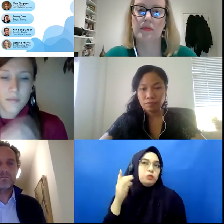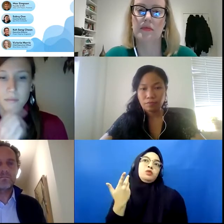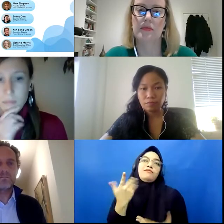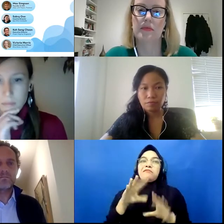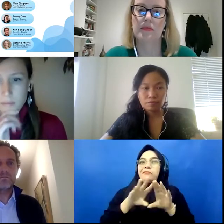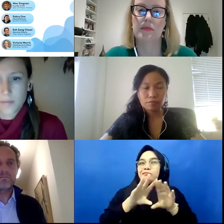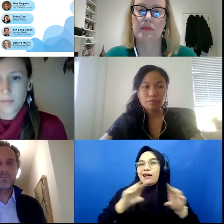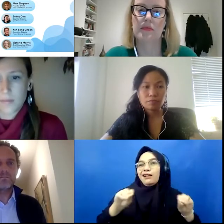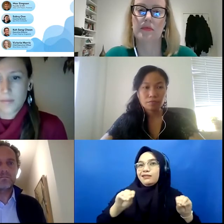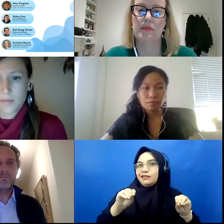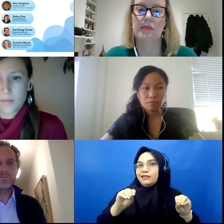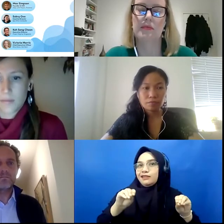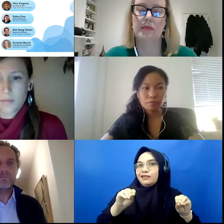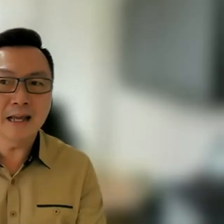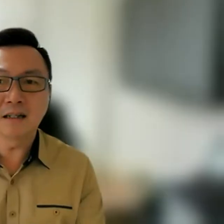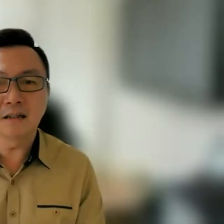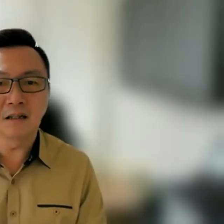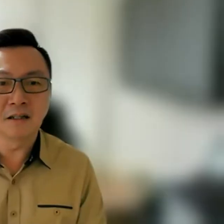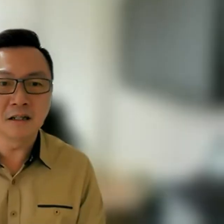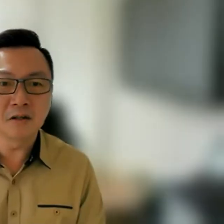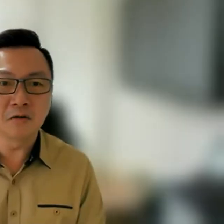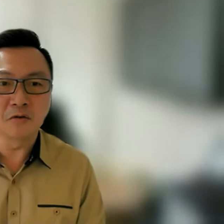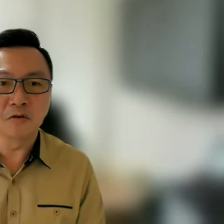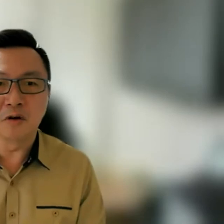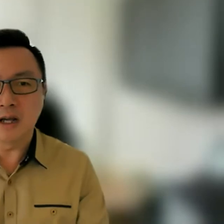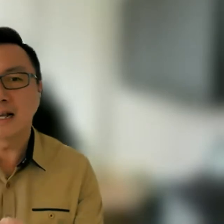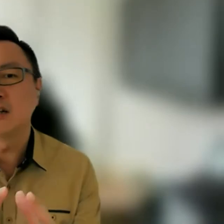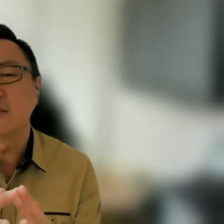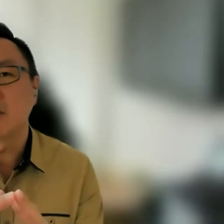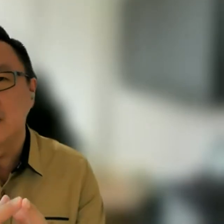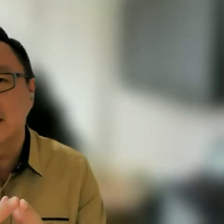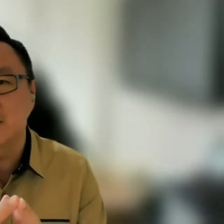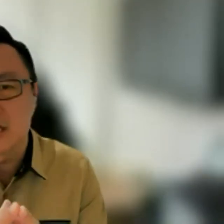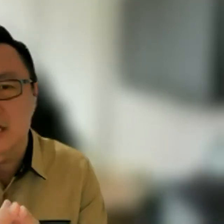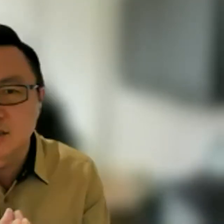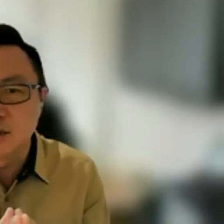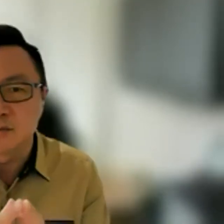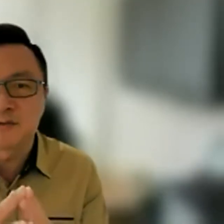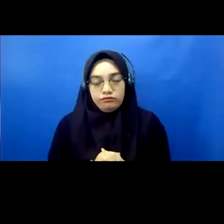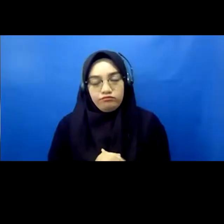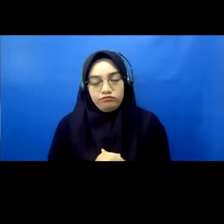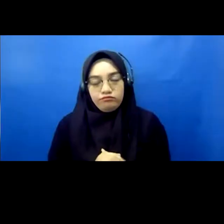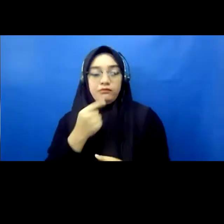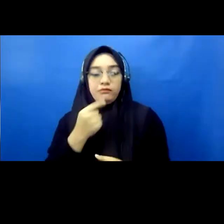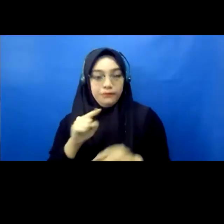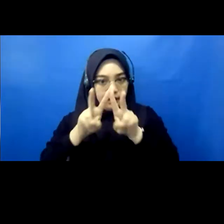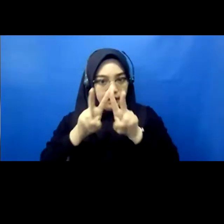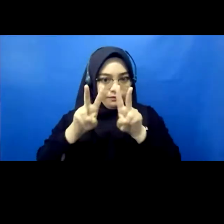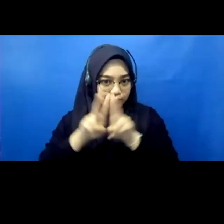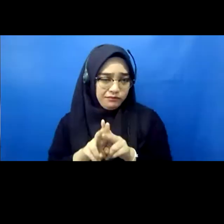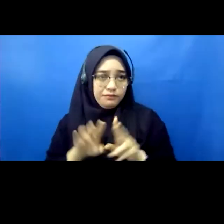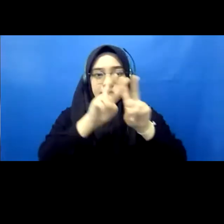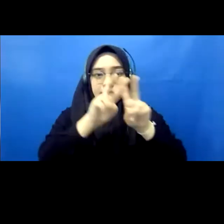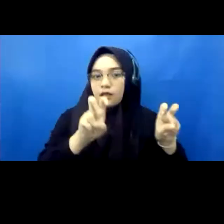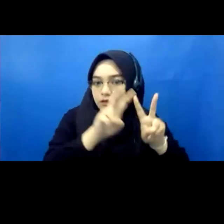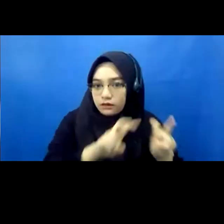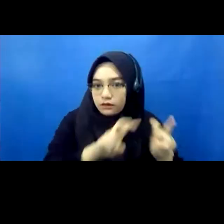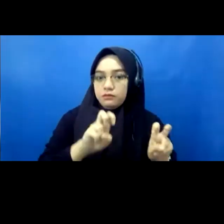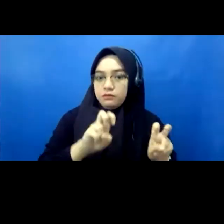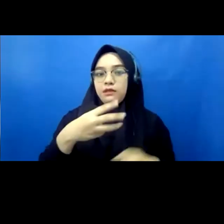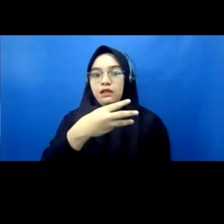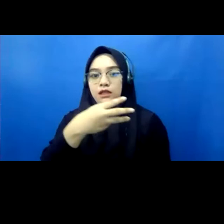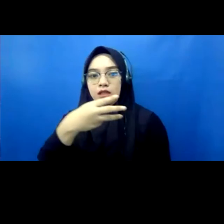employment. To that end, the Economic Research Institute for ASEAN and East Asia, or